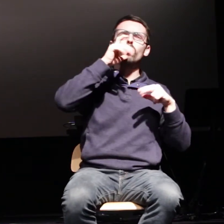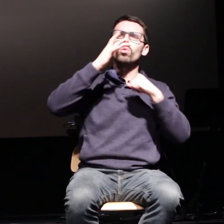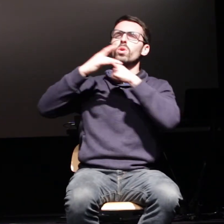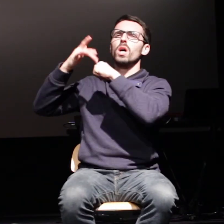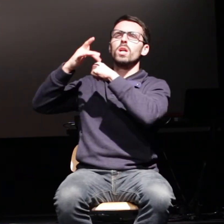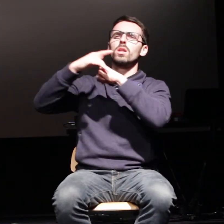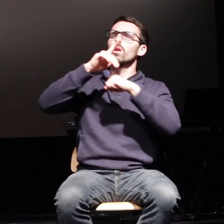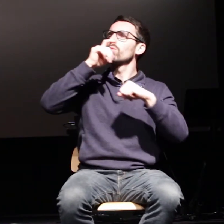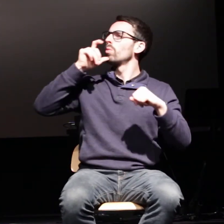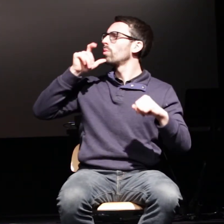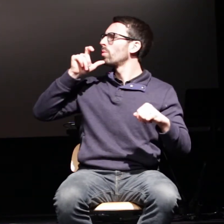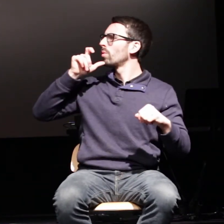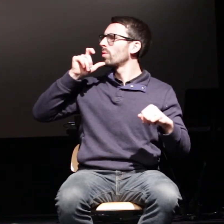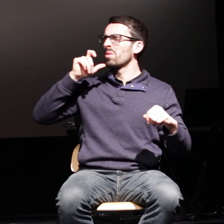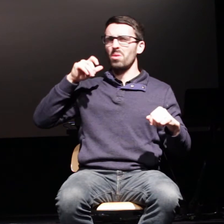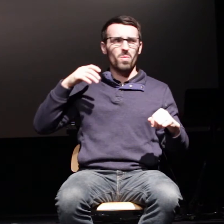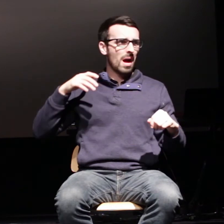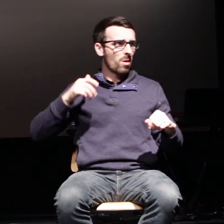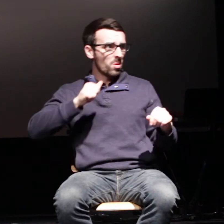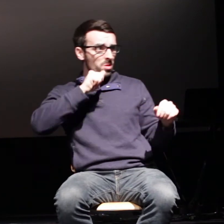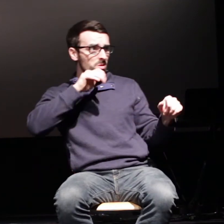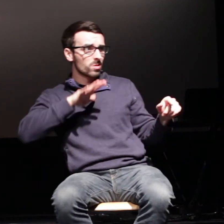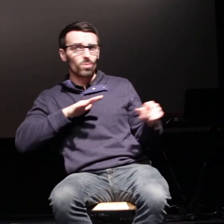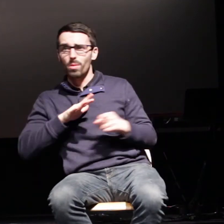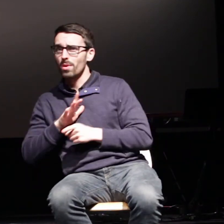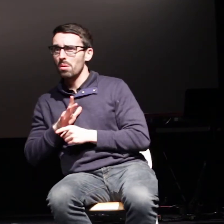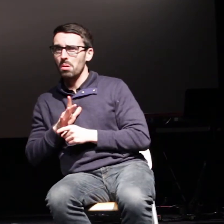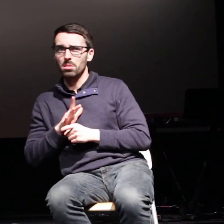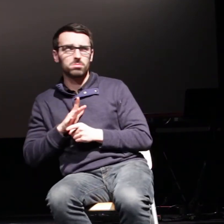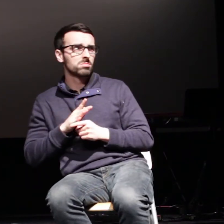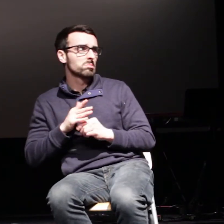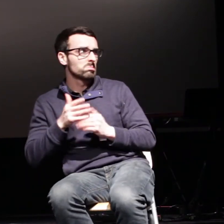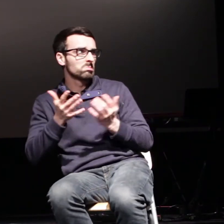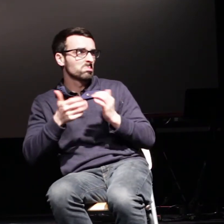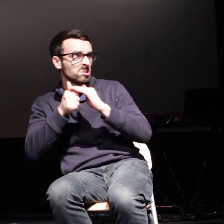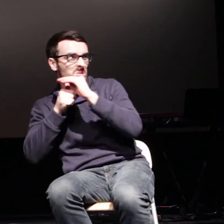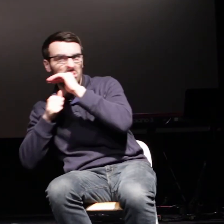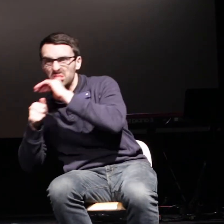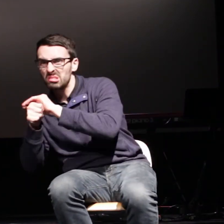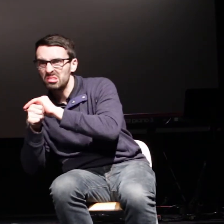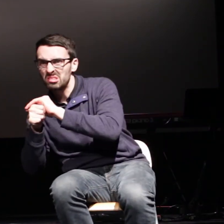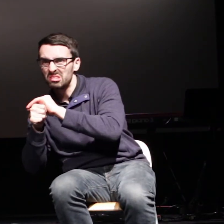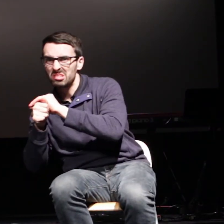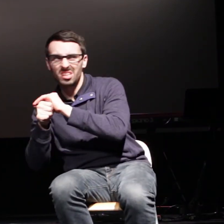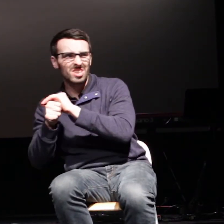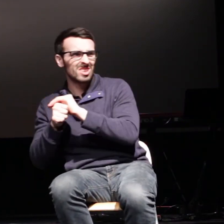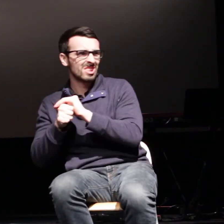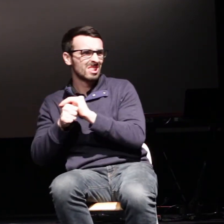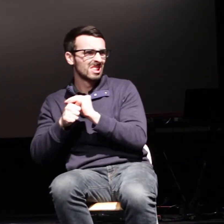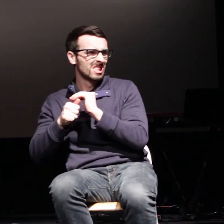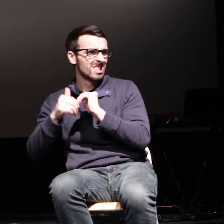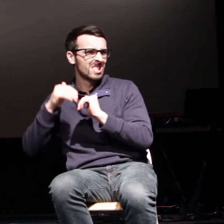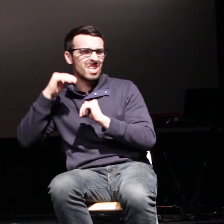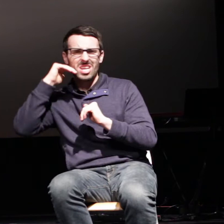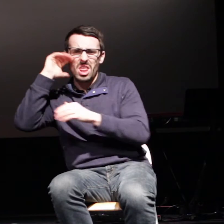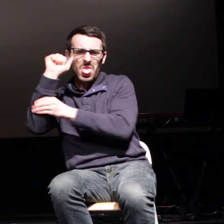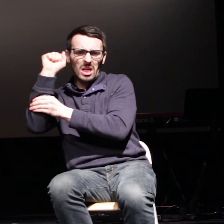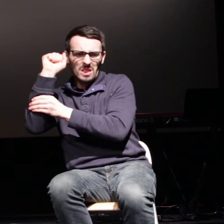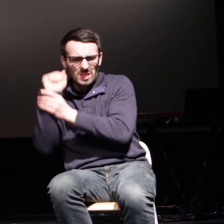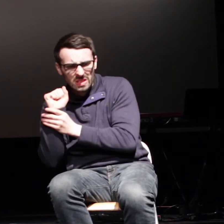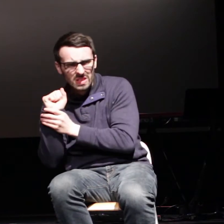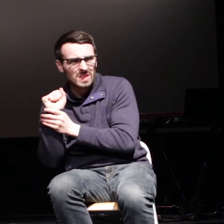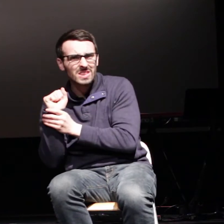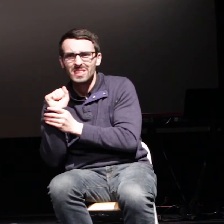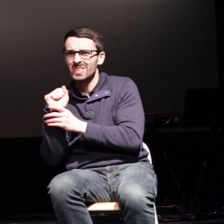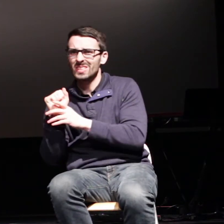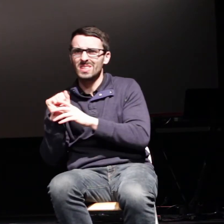the healing? And can you imagine being this woman in this moment? You just want to hide. Hasn't she been humiliated enough? Hasn't